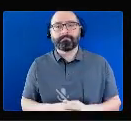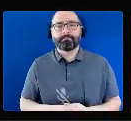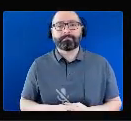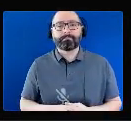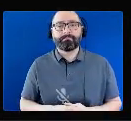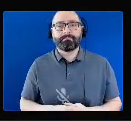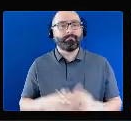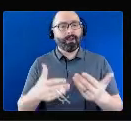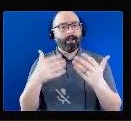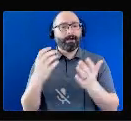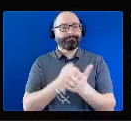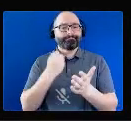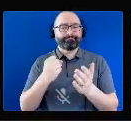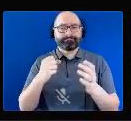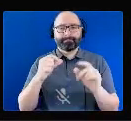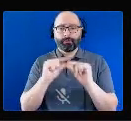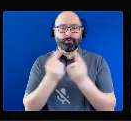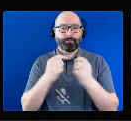Okay, let's do a group activity.